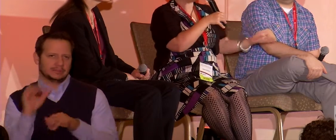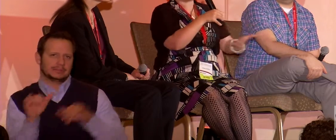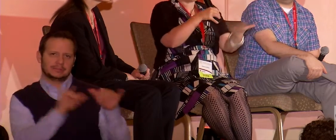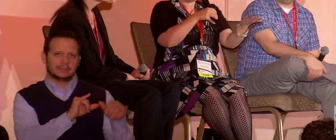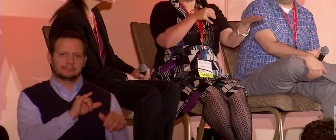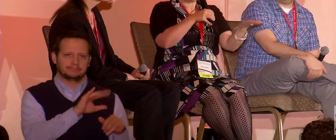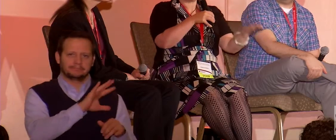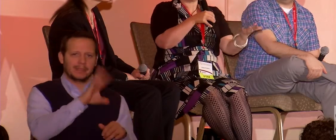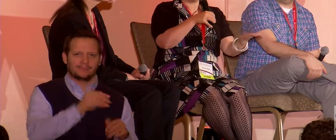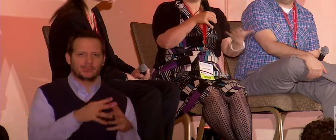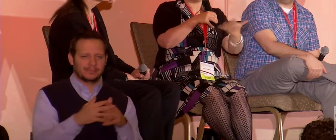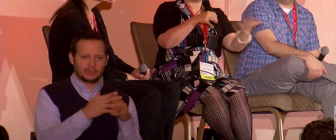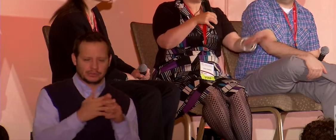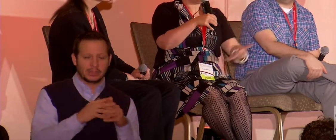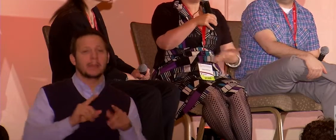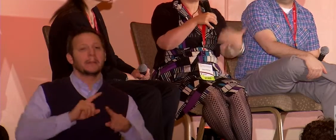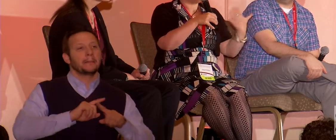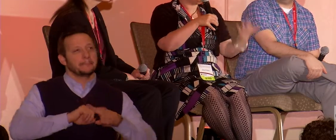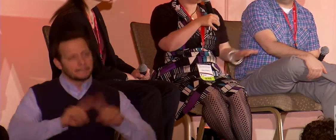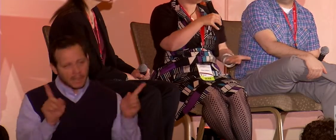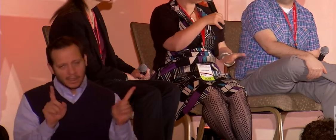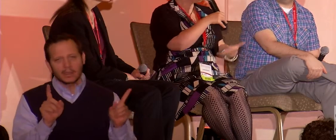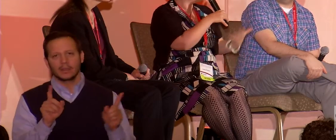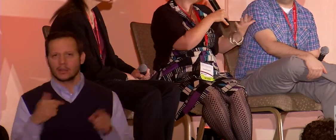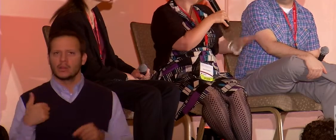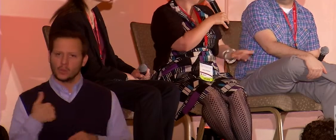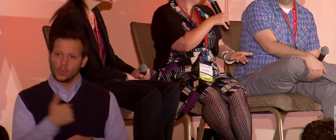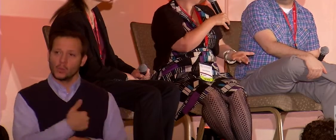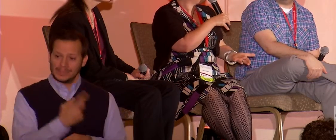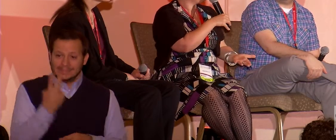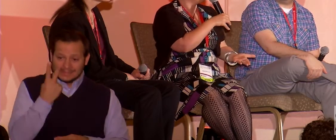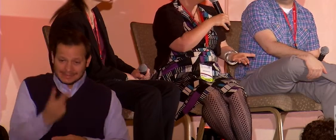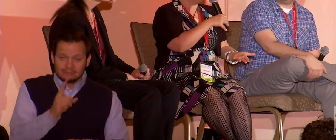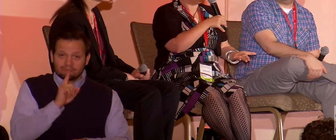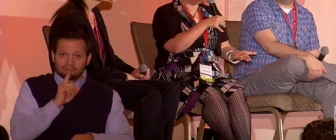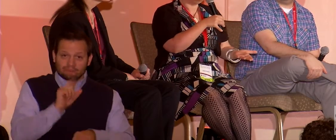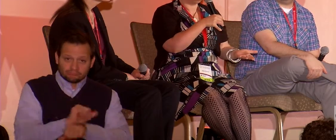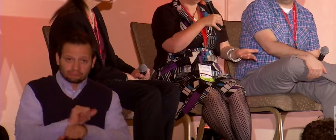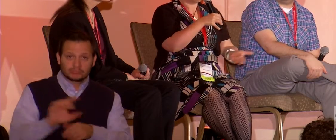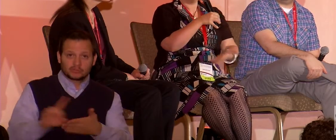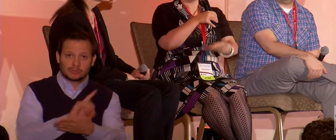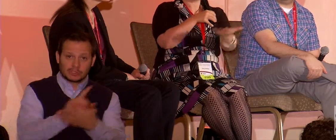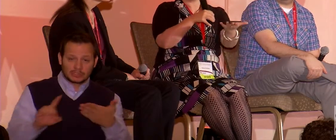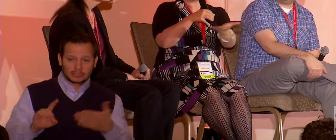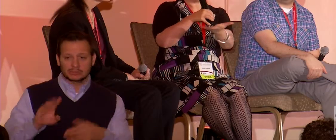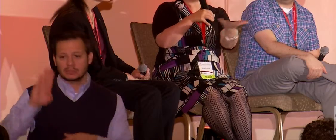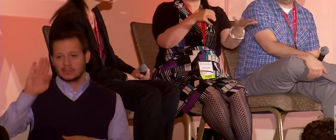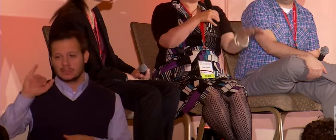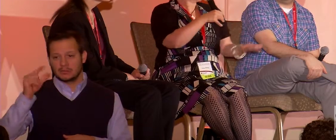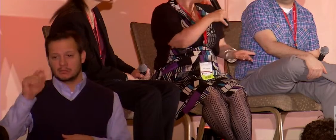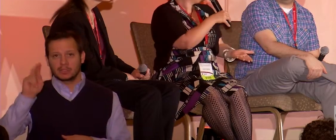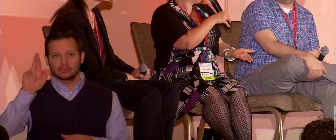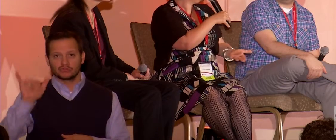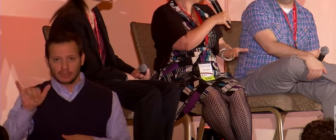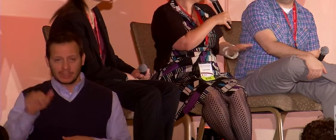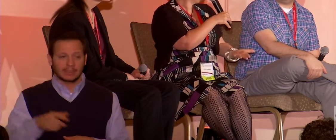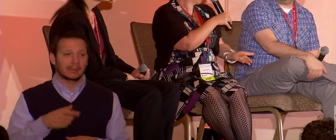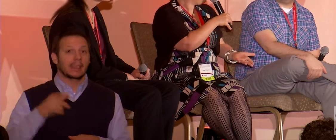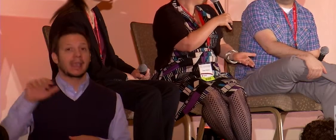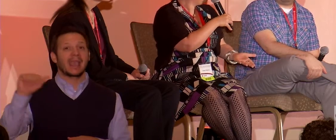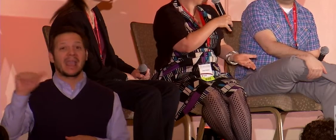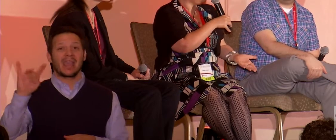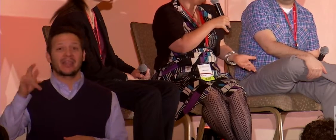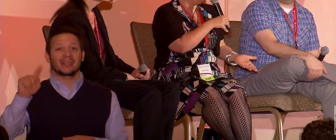to acknowledge, like, yes, this is a civil rights issue. There's real discrimination. There's real bigotry. You know, you look what happens in atheists in the military. I think that's a